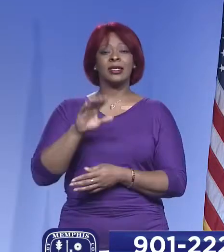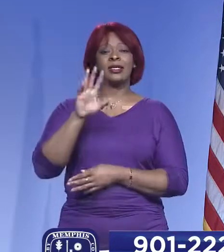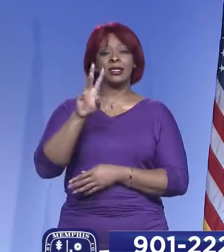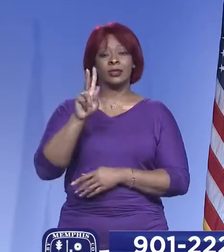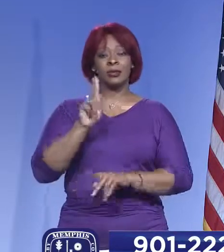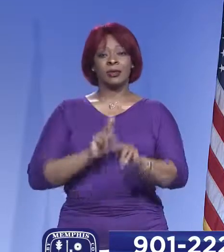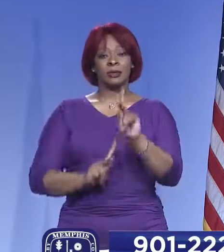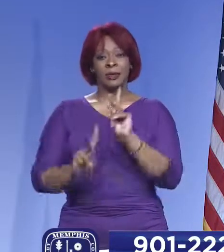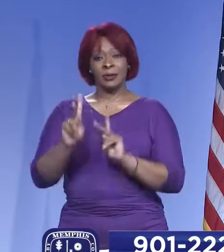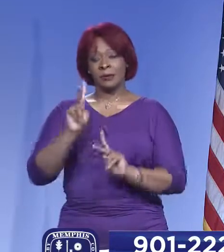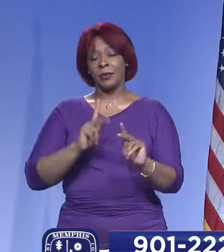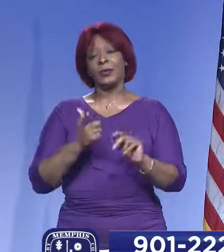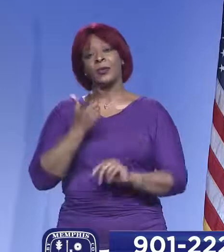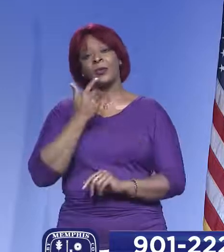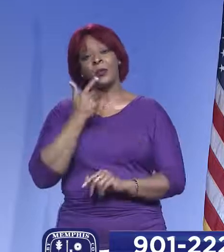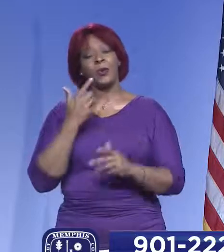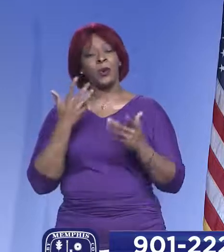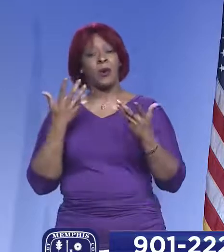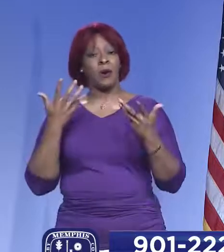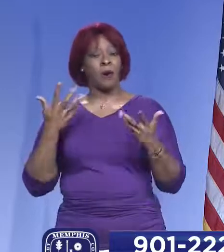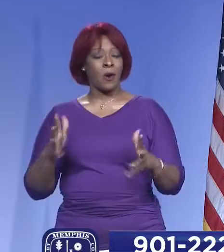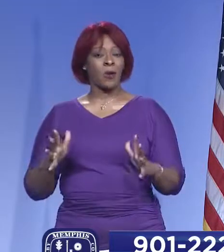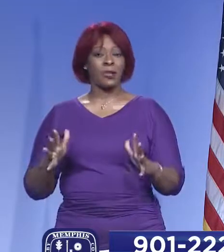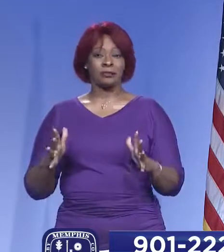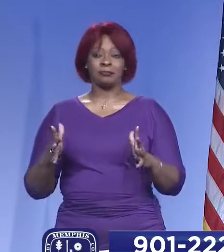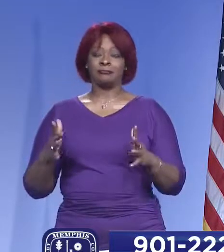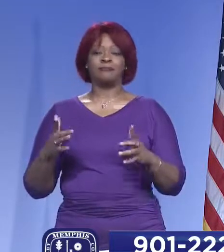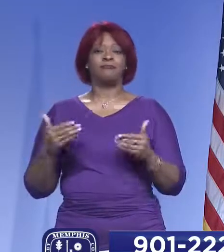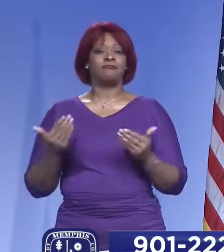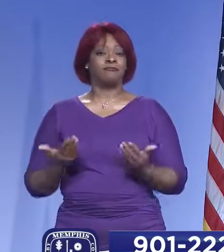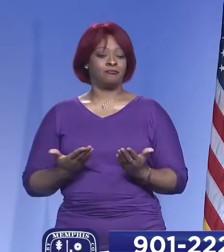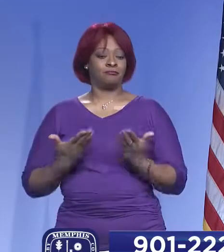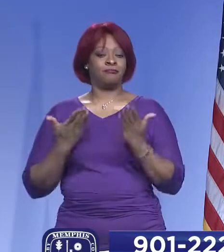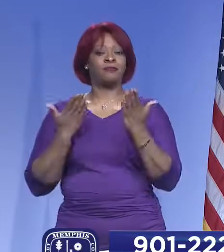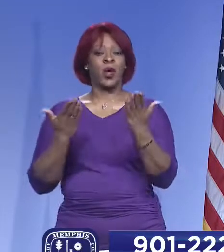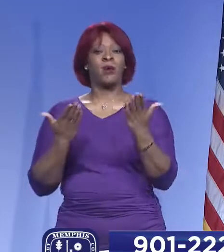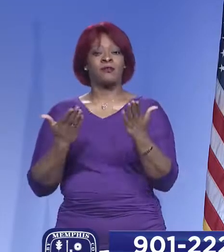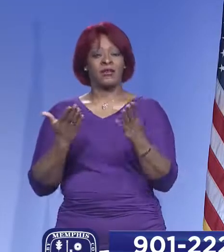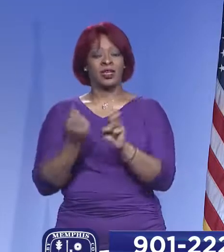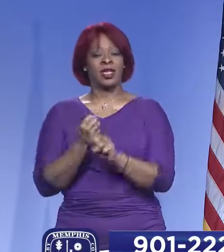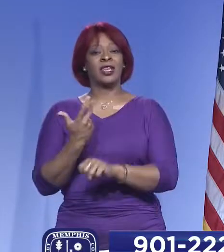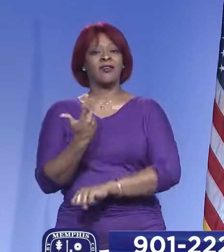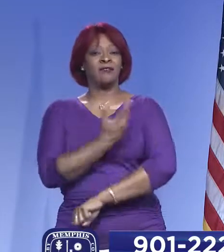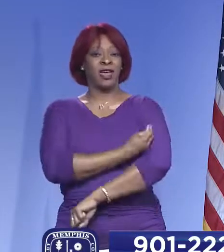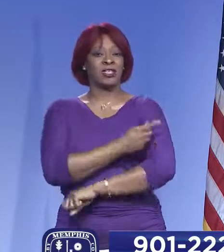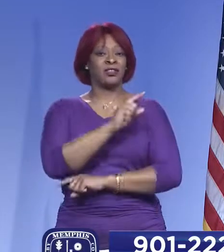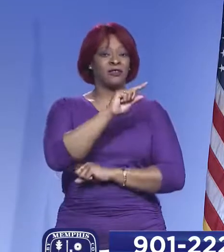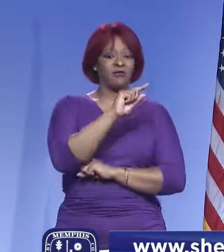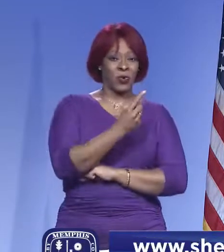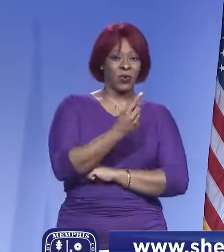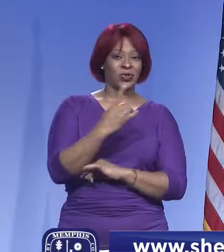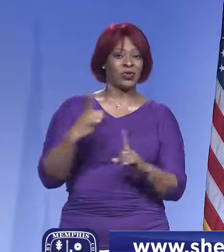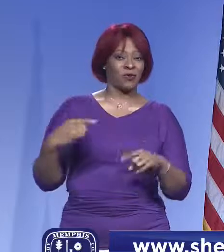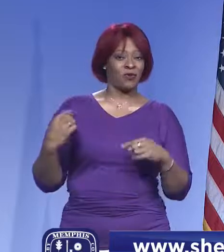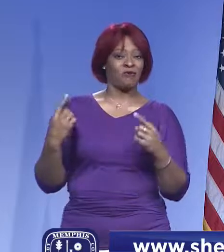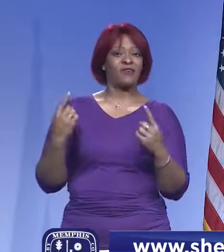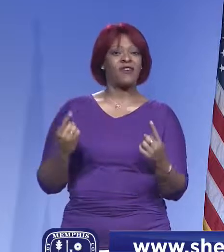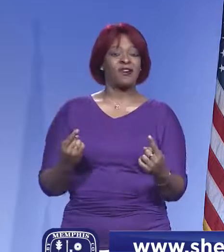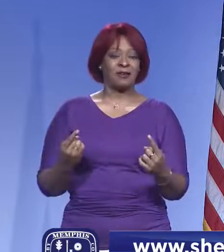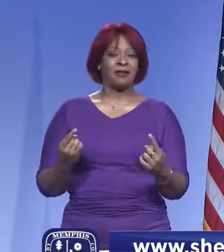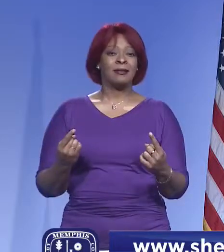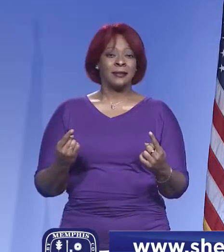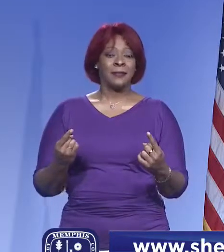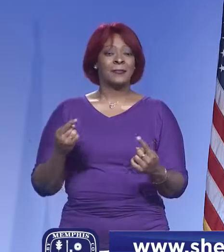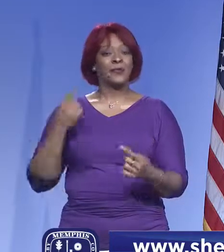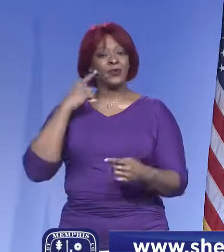316,062 people who have come forth and presented themselves and gotten at least one dose of COVID vaccine so far